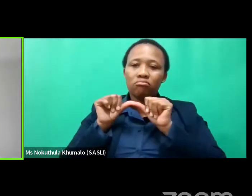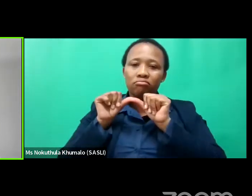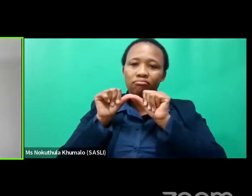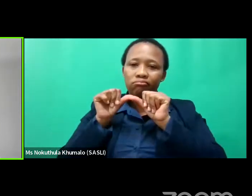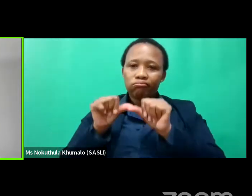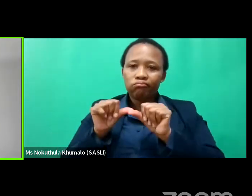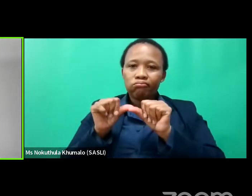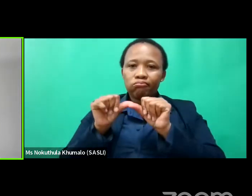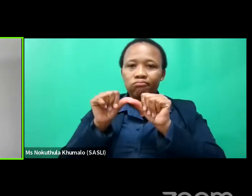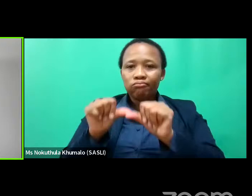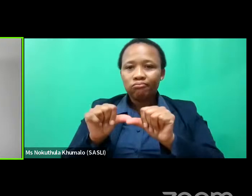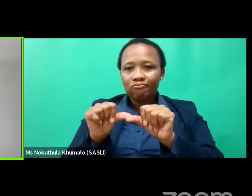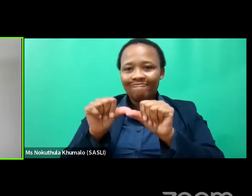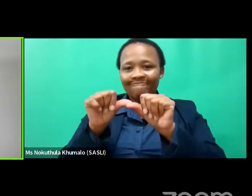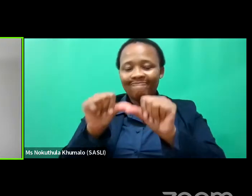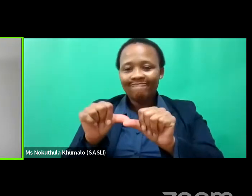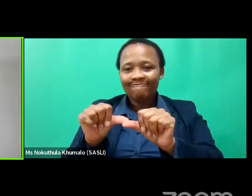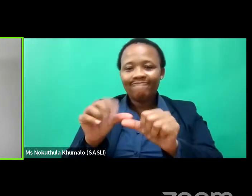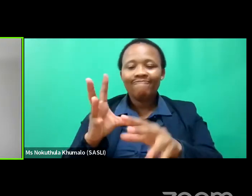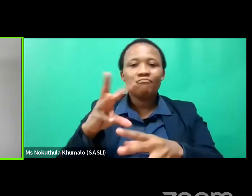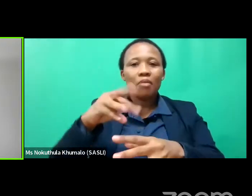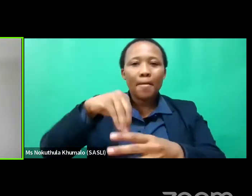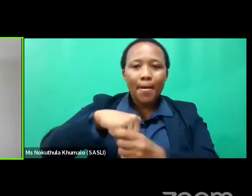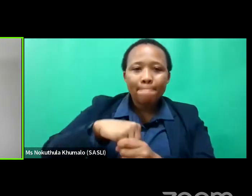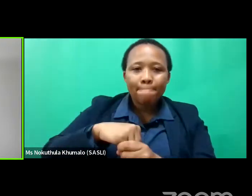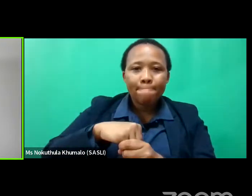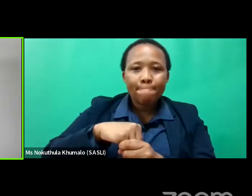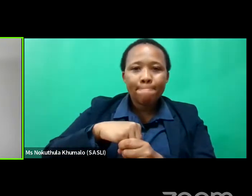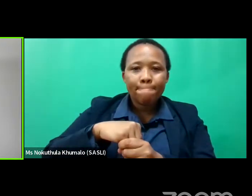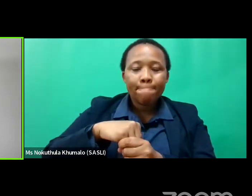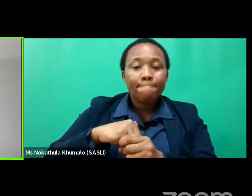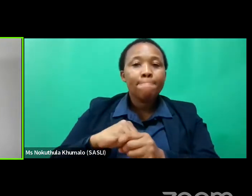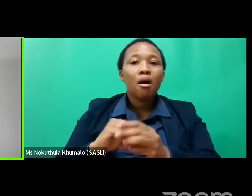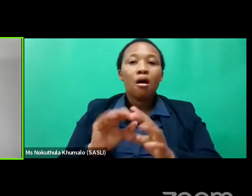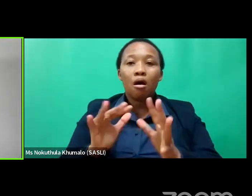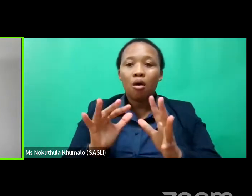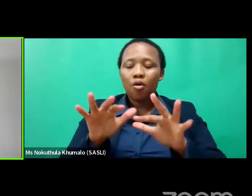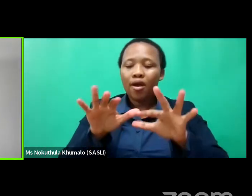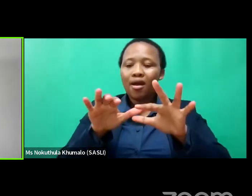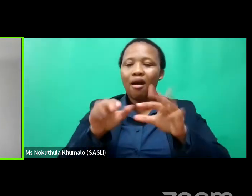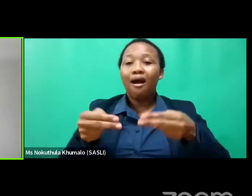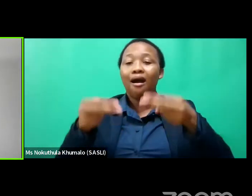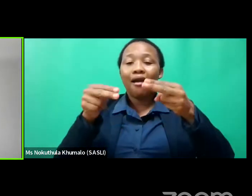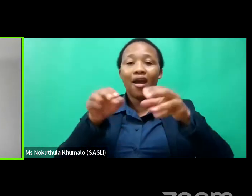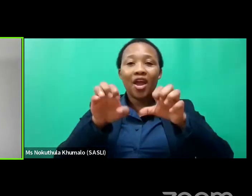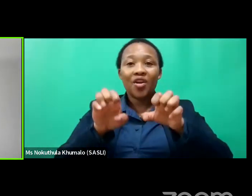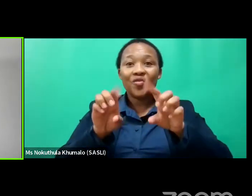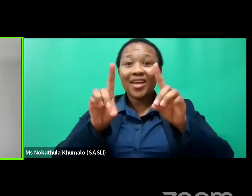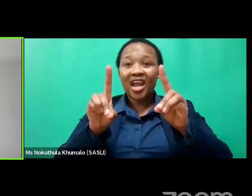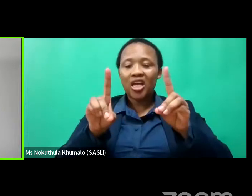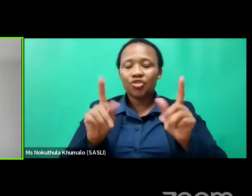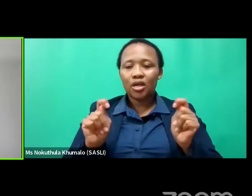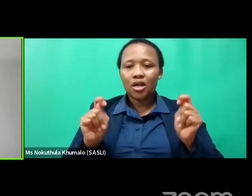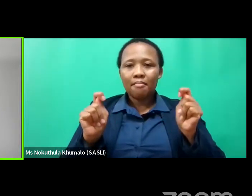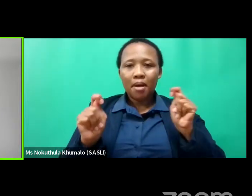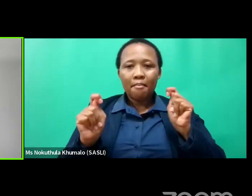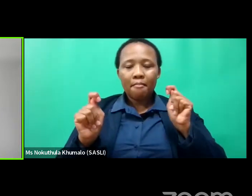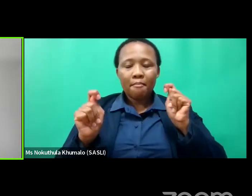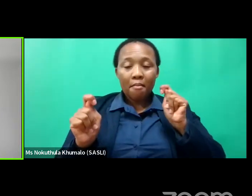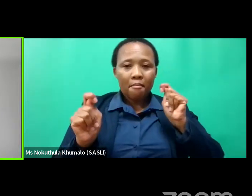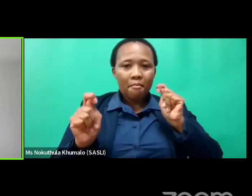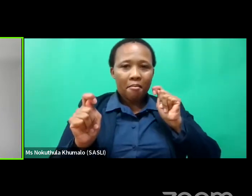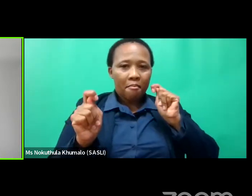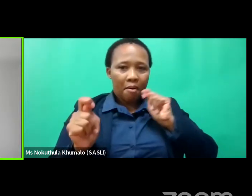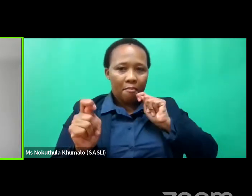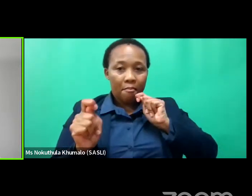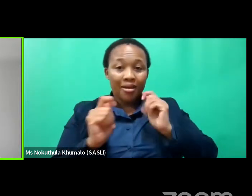contribute towards making the higher education transformation agenda a reality.